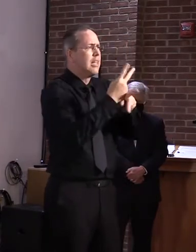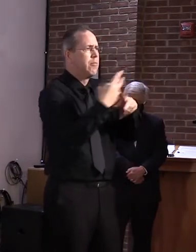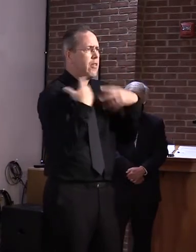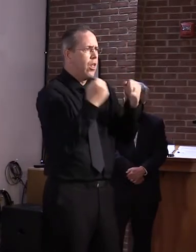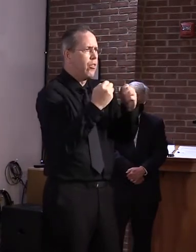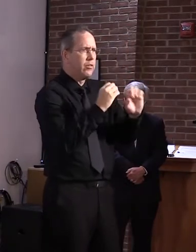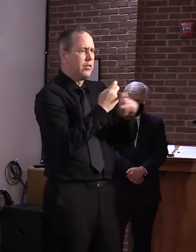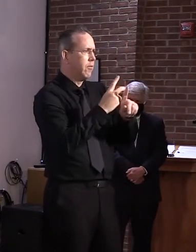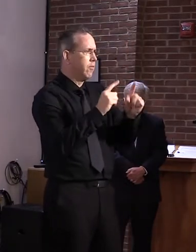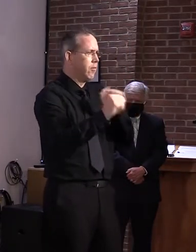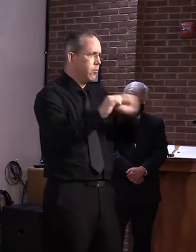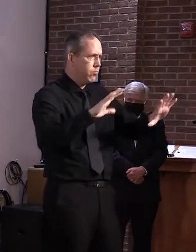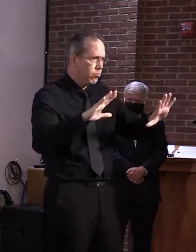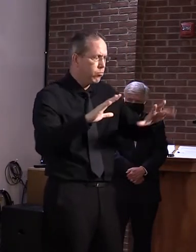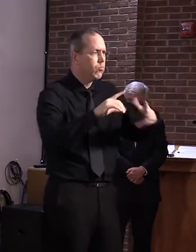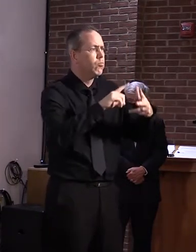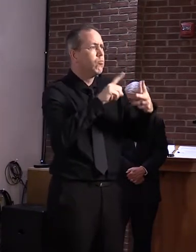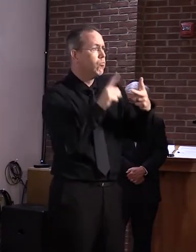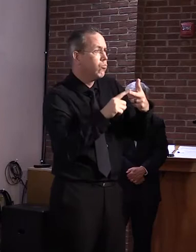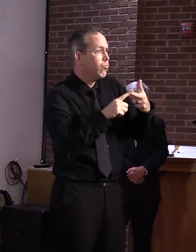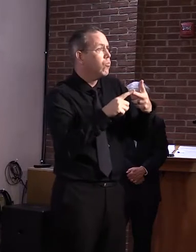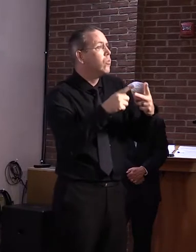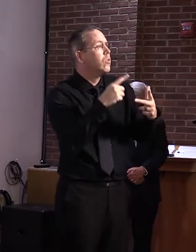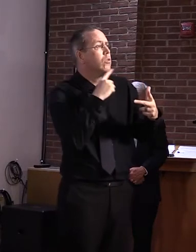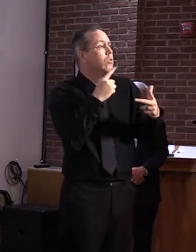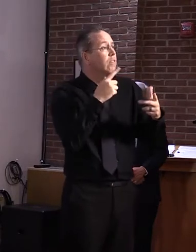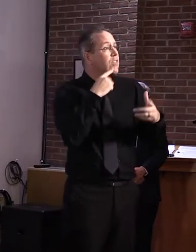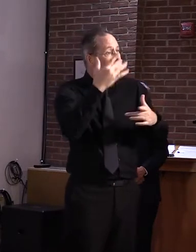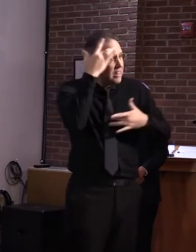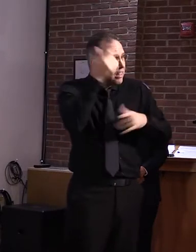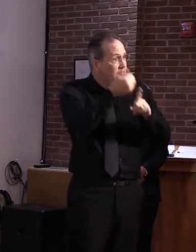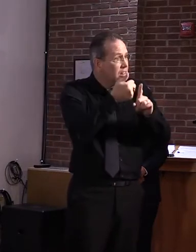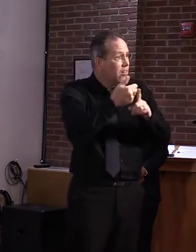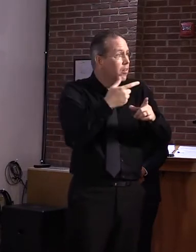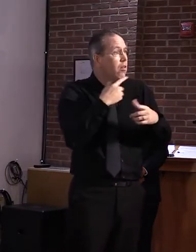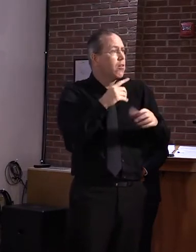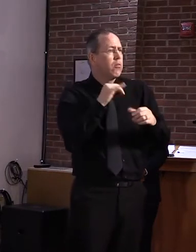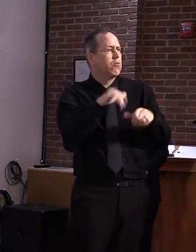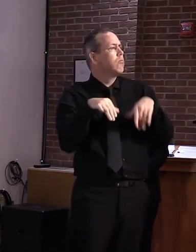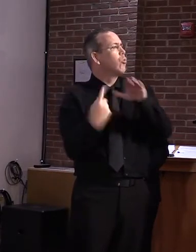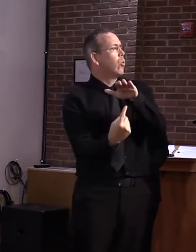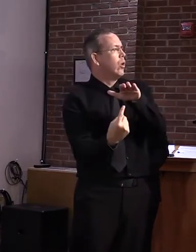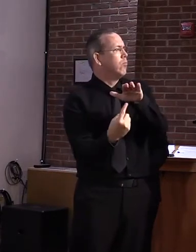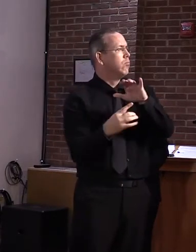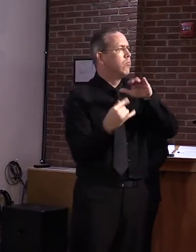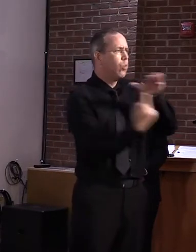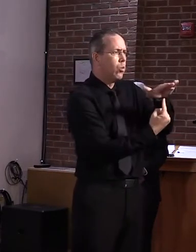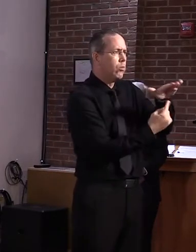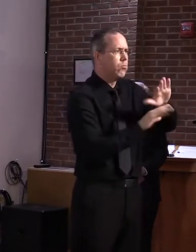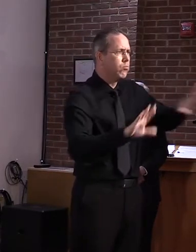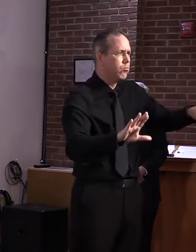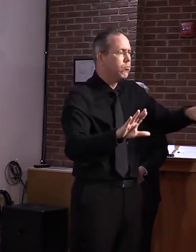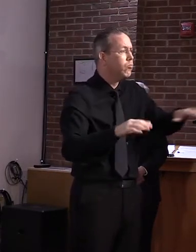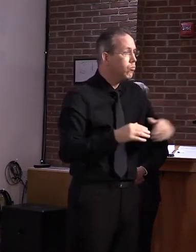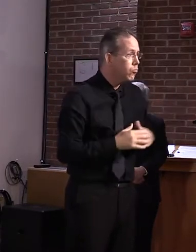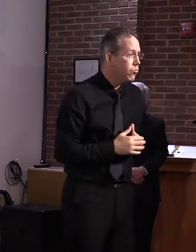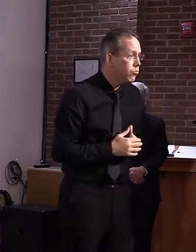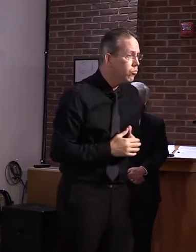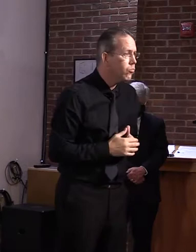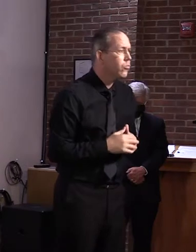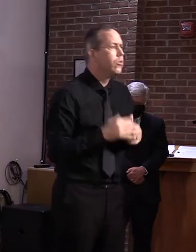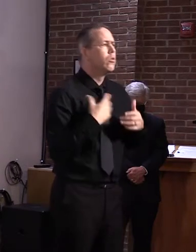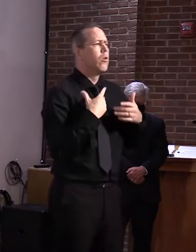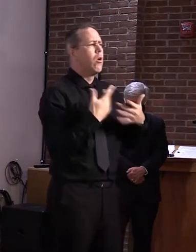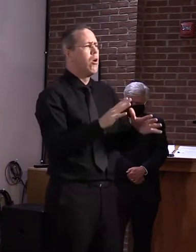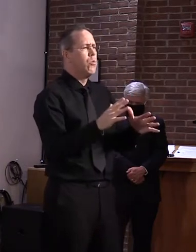get infected, what are we gonna do to deal with it quickly? So we minimize the risk of having to shut down school again or send students